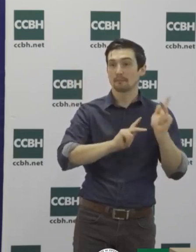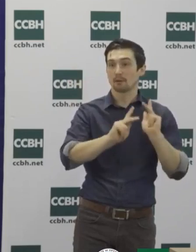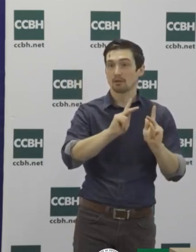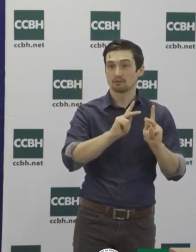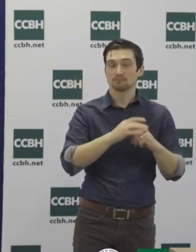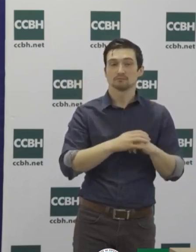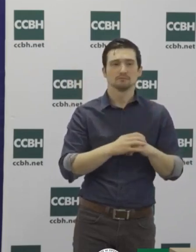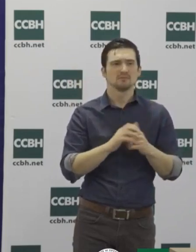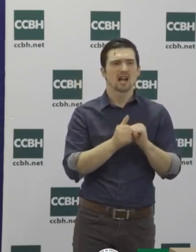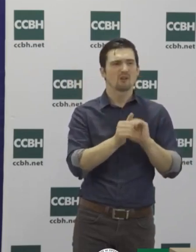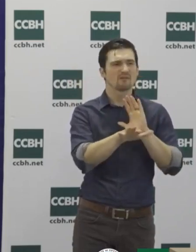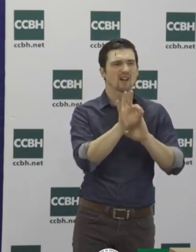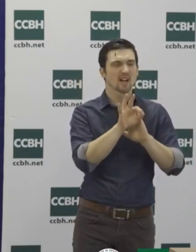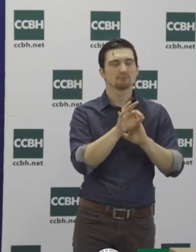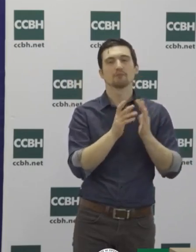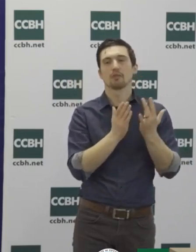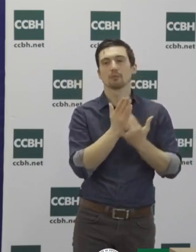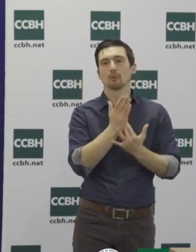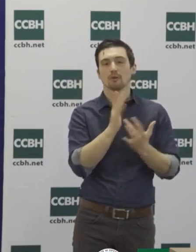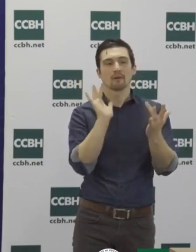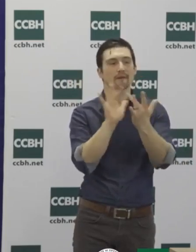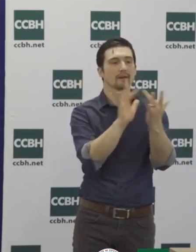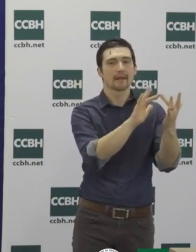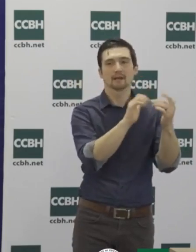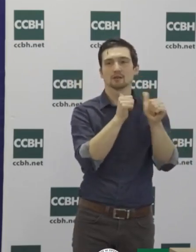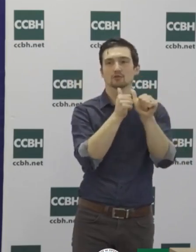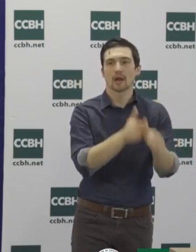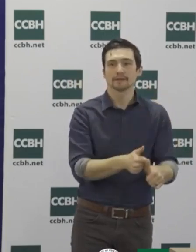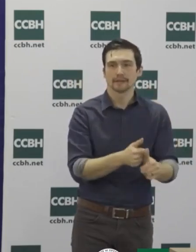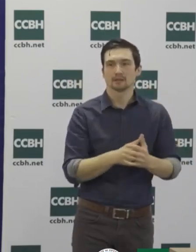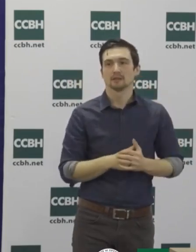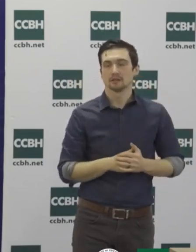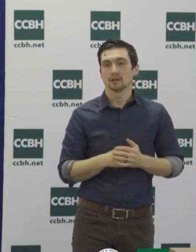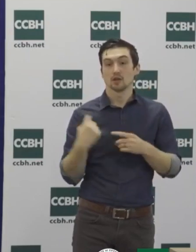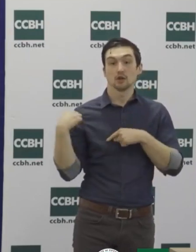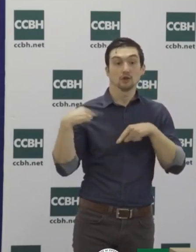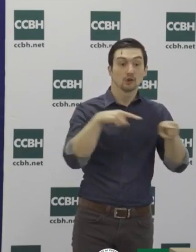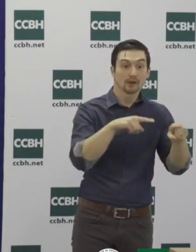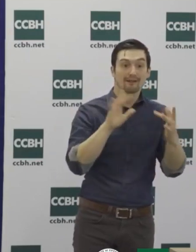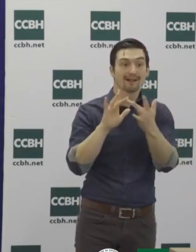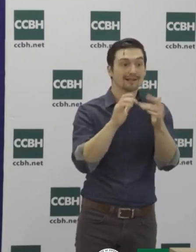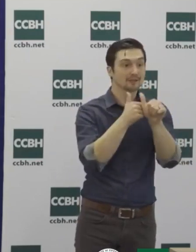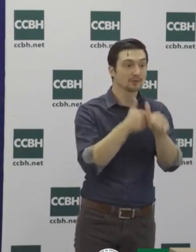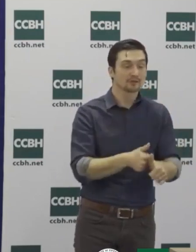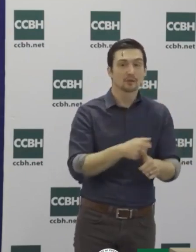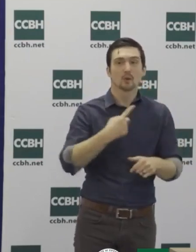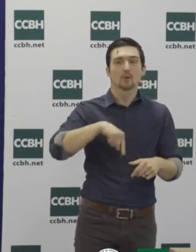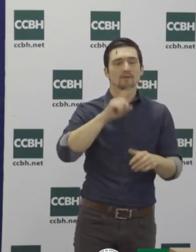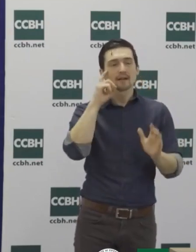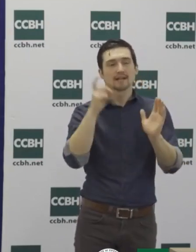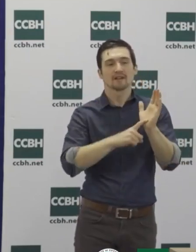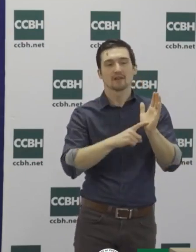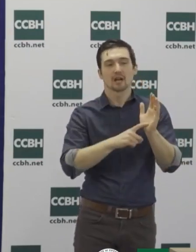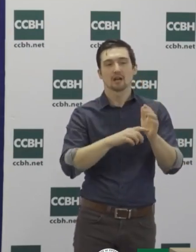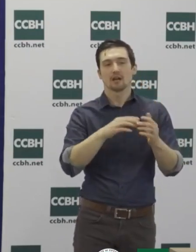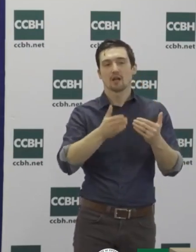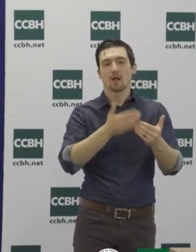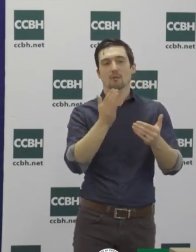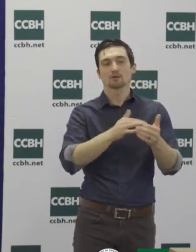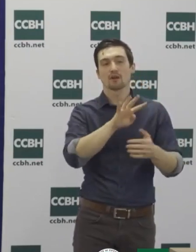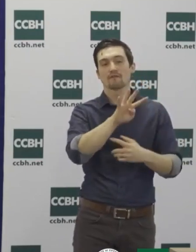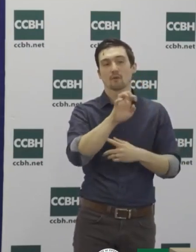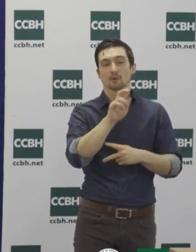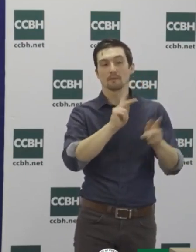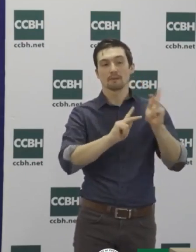through contact tracing. And in the midst of that contact tracing, we've identified almost 400 people who were